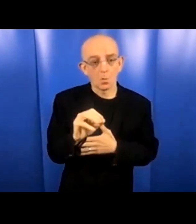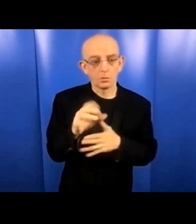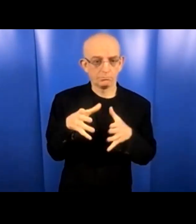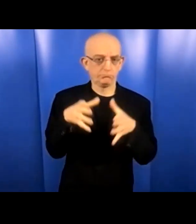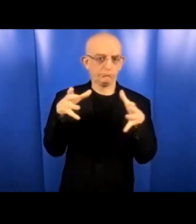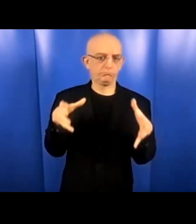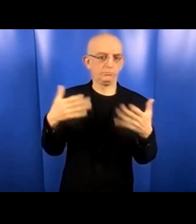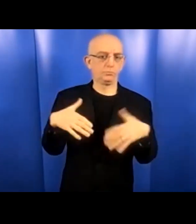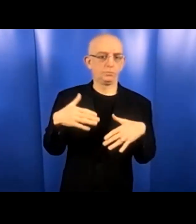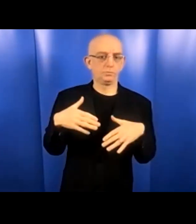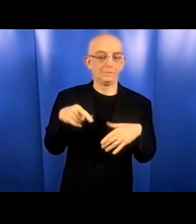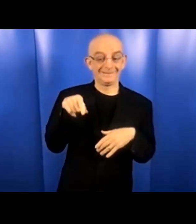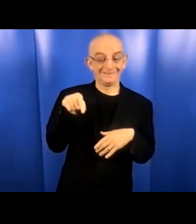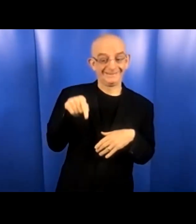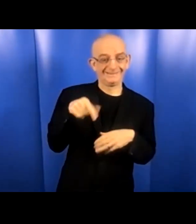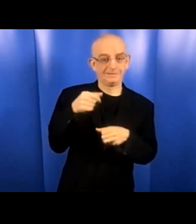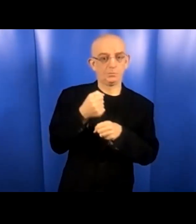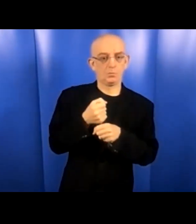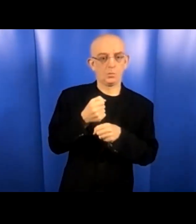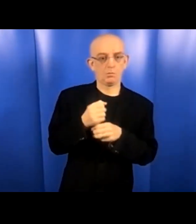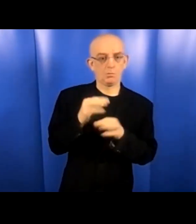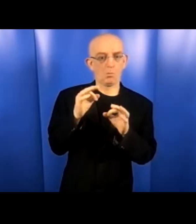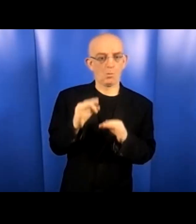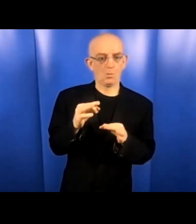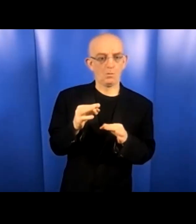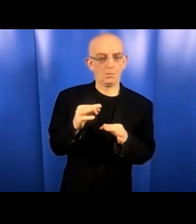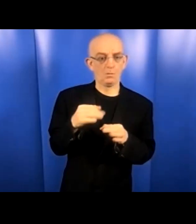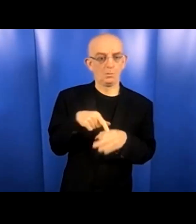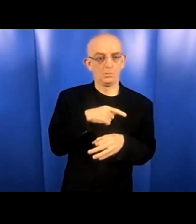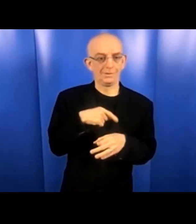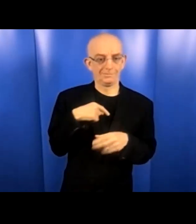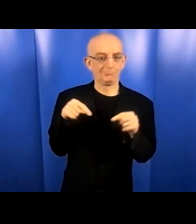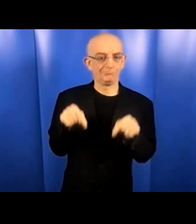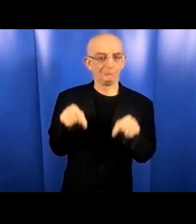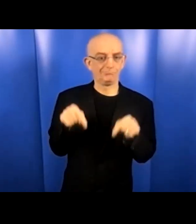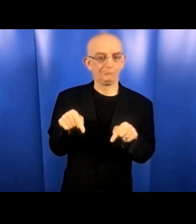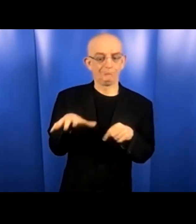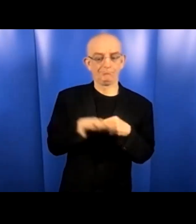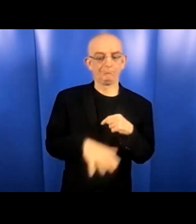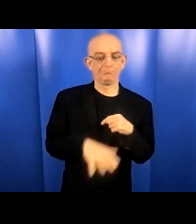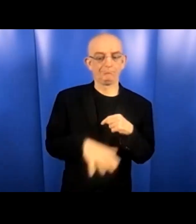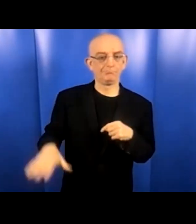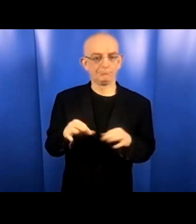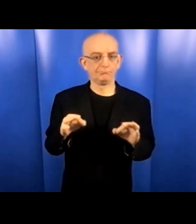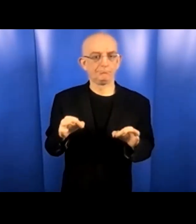we did in the regions largely with other NGOs, and asked